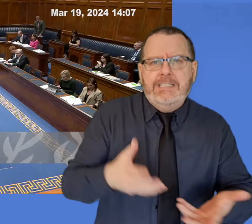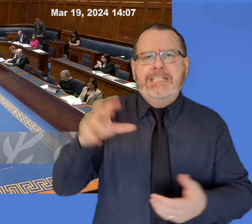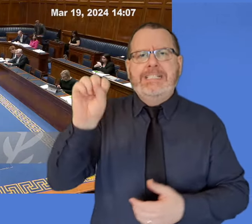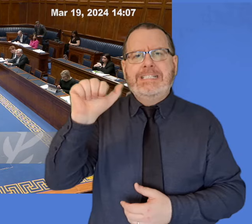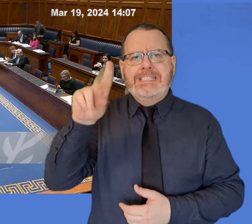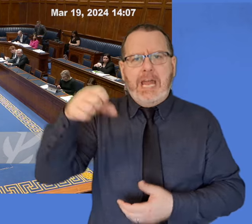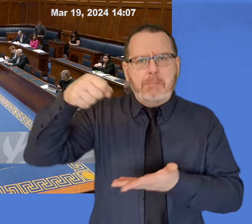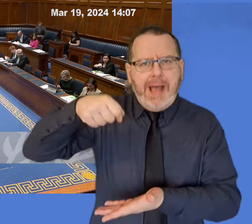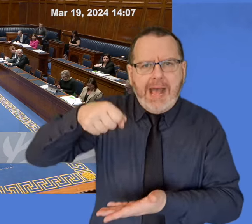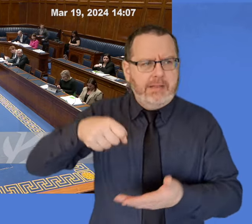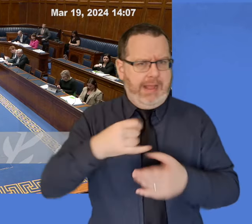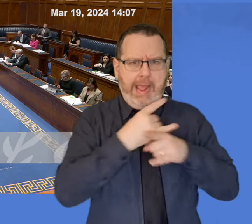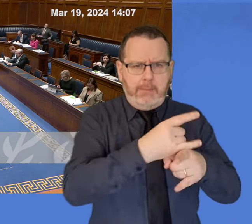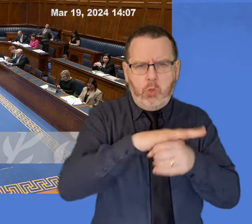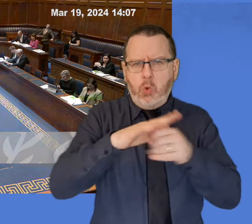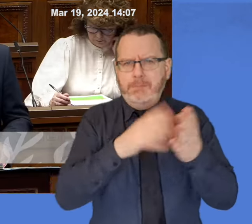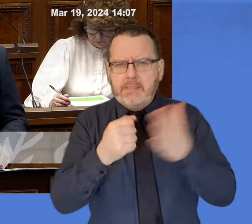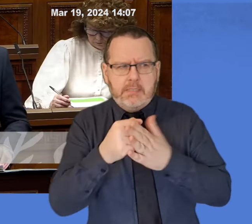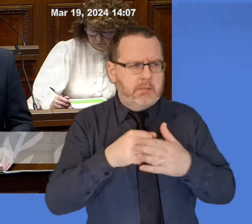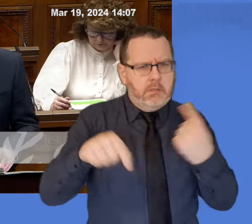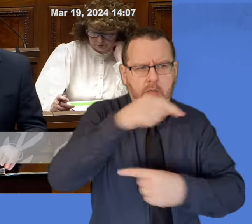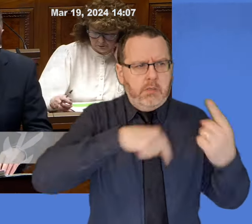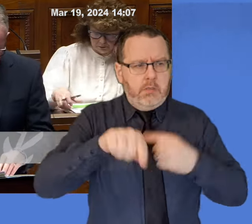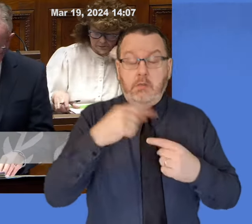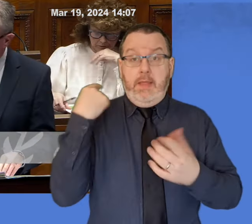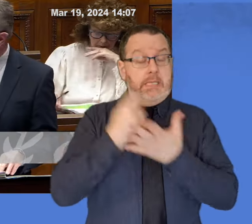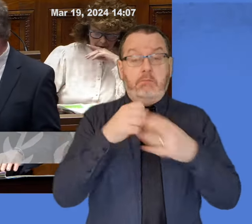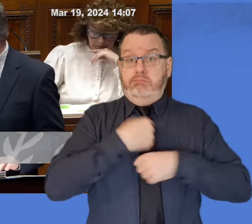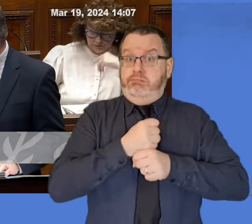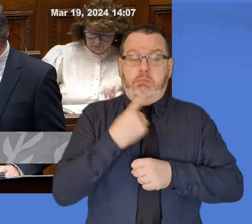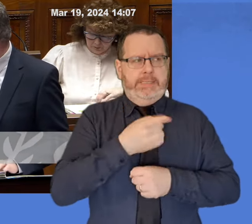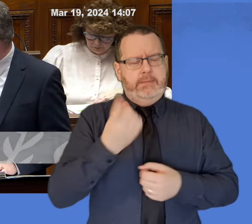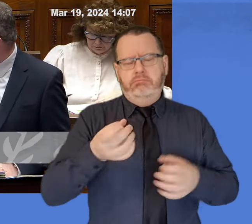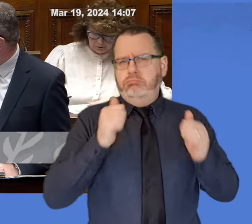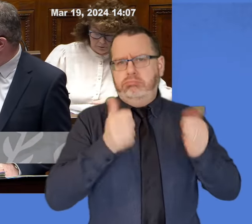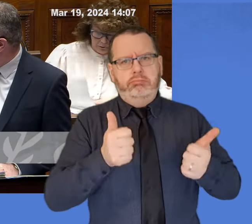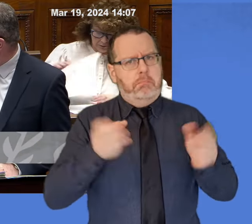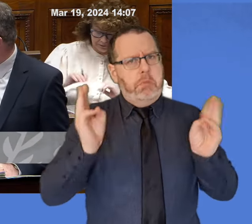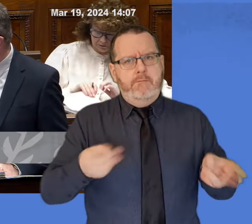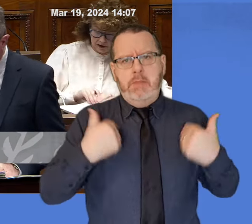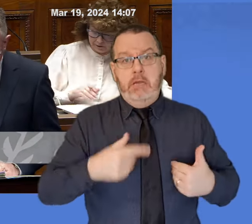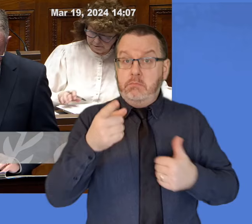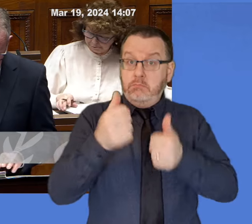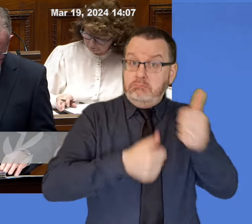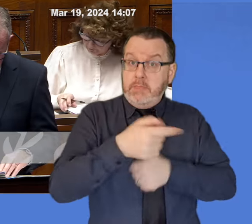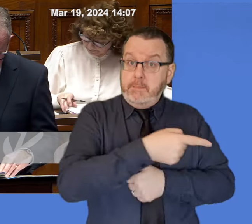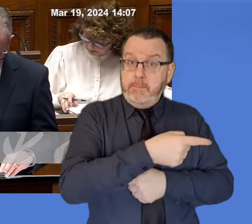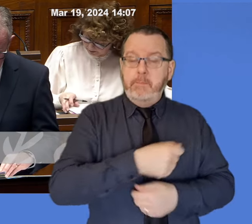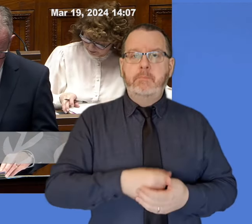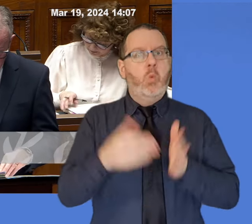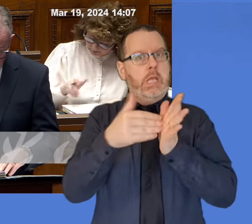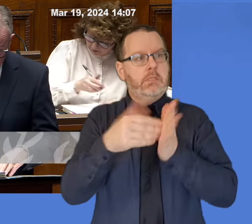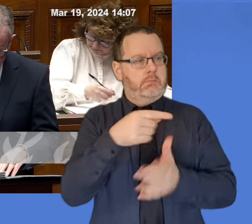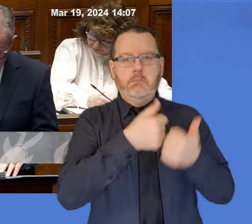Minister. Yes, certainly will. And he was very much at the forefront of that, as was the bid